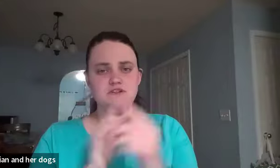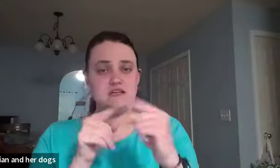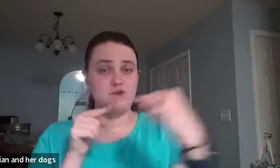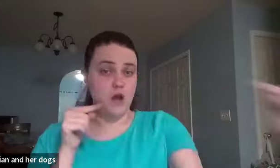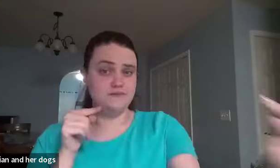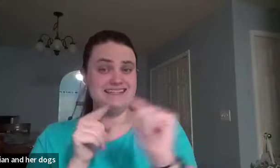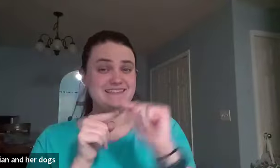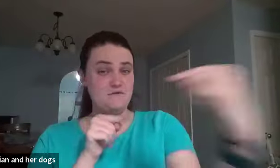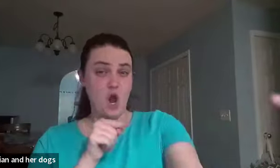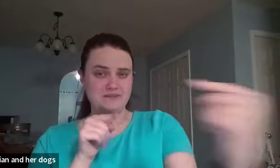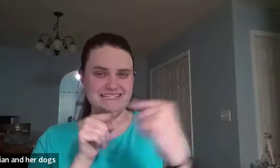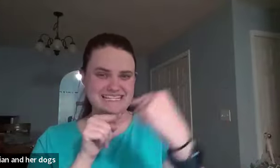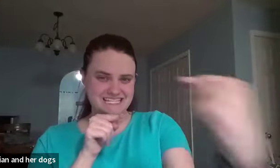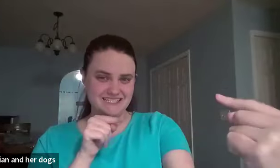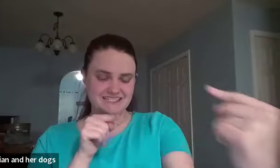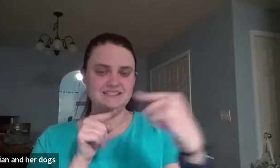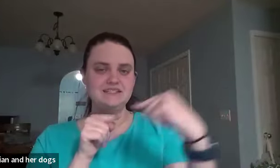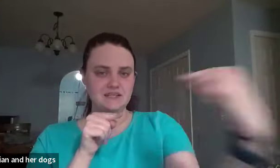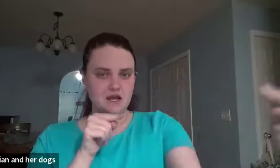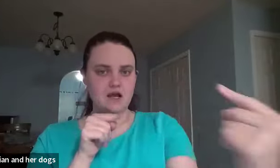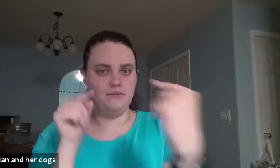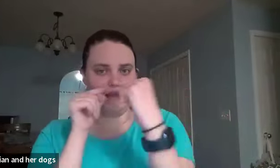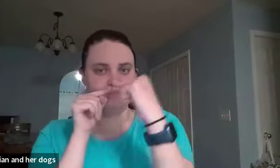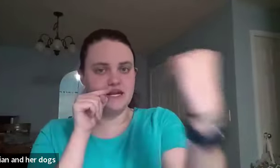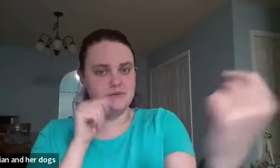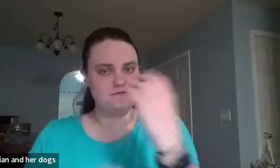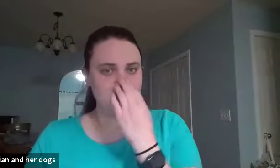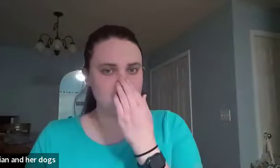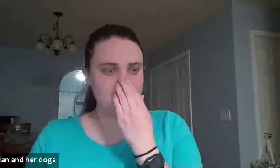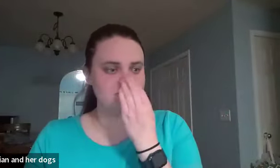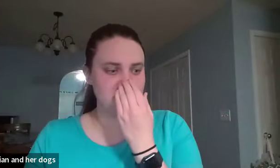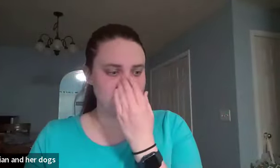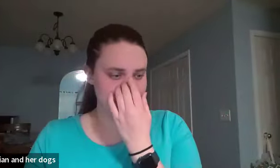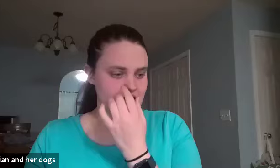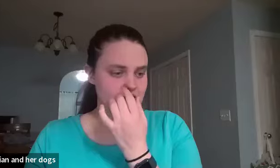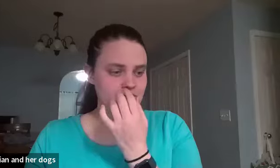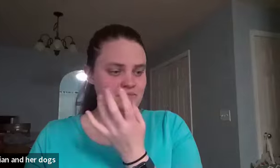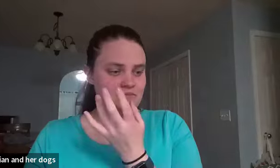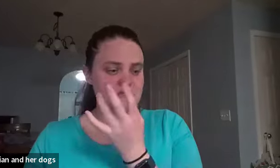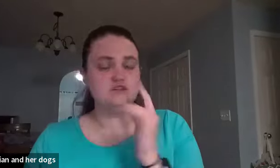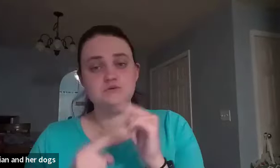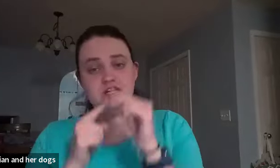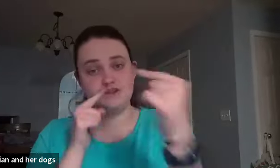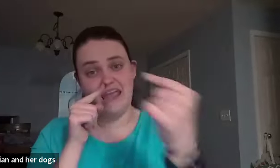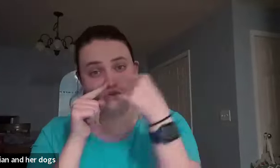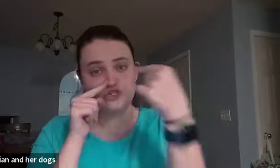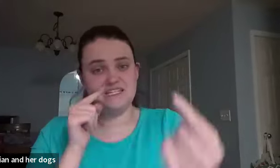to the sign for opposite. This is sign for opposite. I bring it up here for your nose because that's also where you can do like allergies.